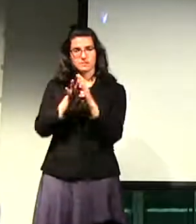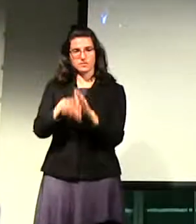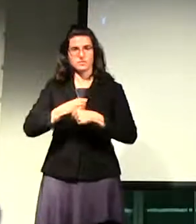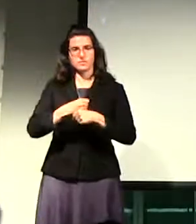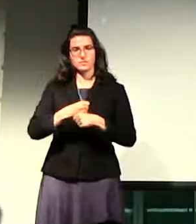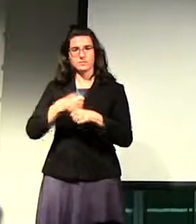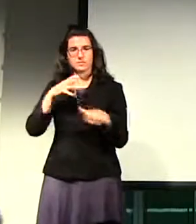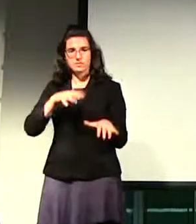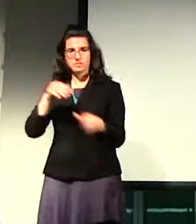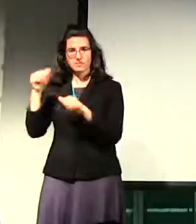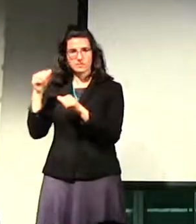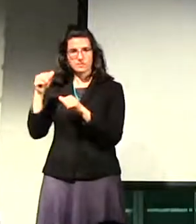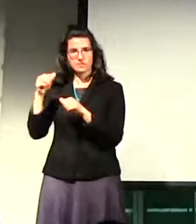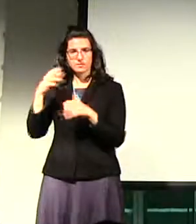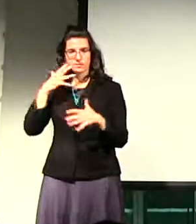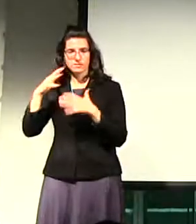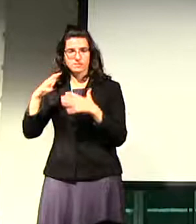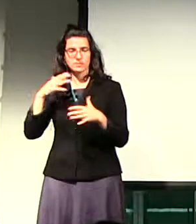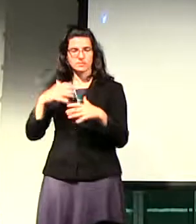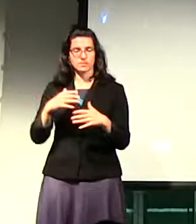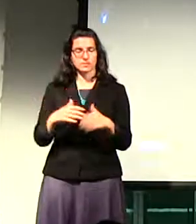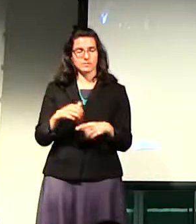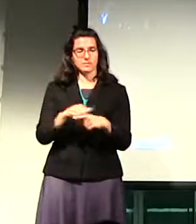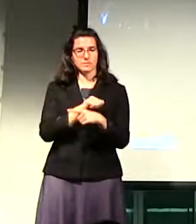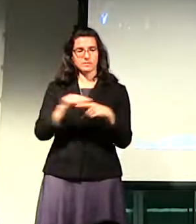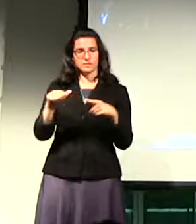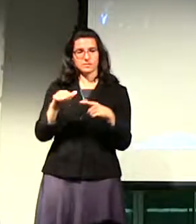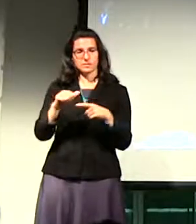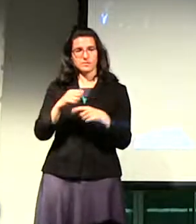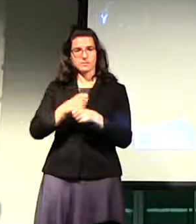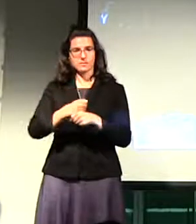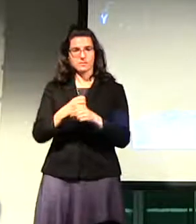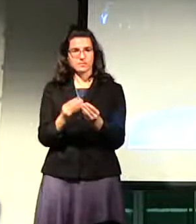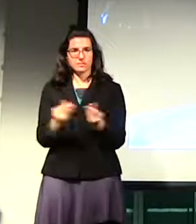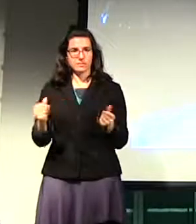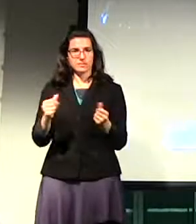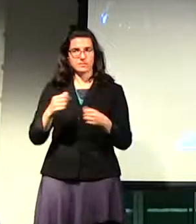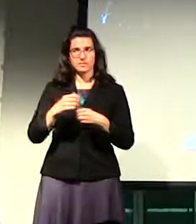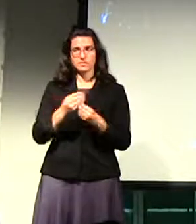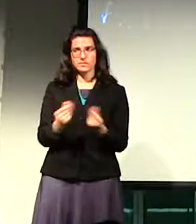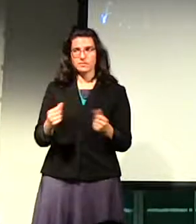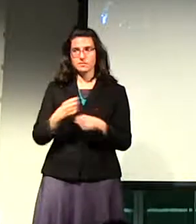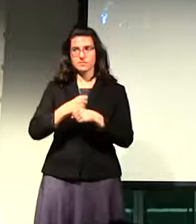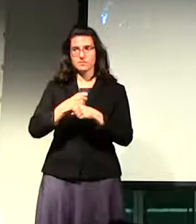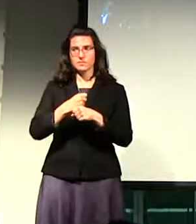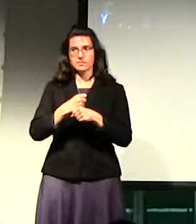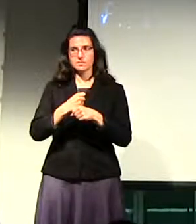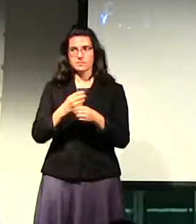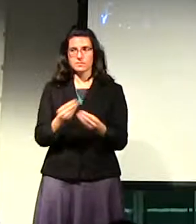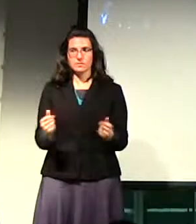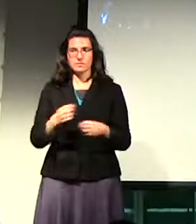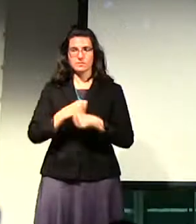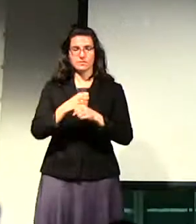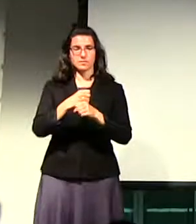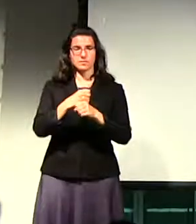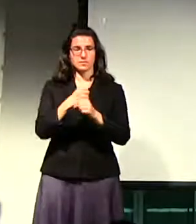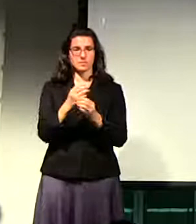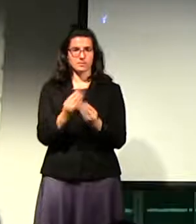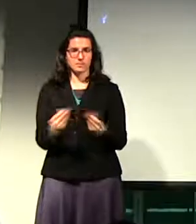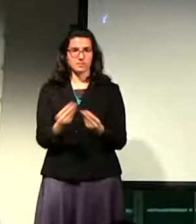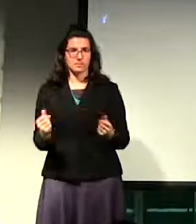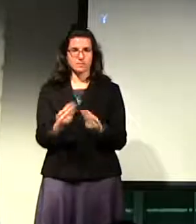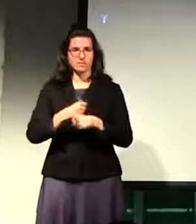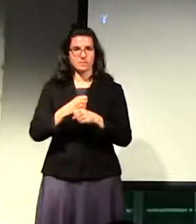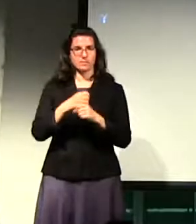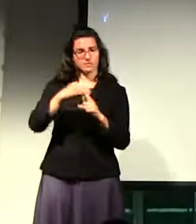your founding pair, your founding pair, your forming pair, your forming practice, your forming practice, your forming